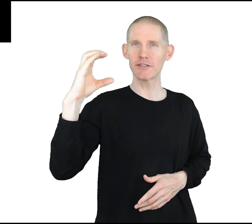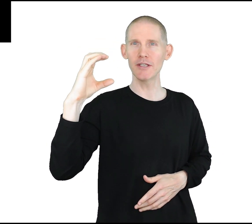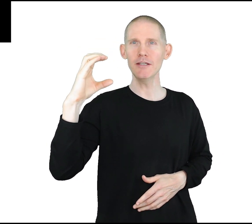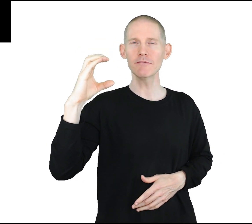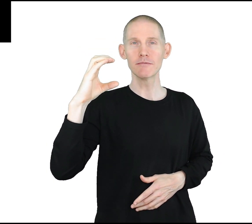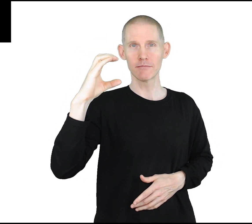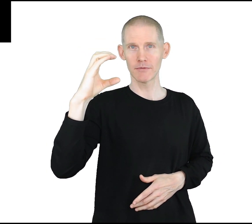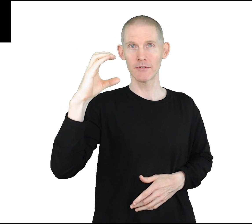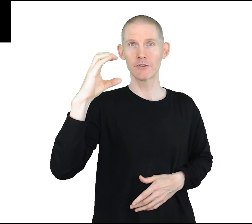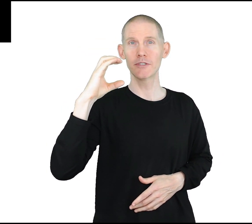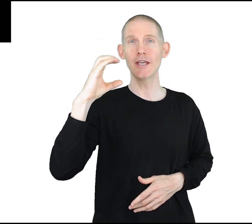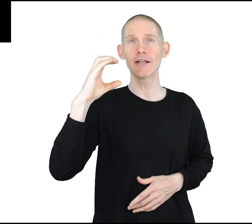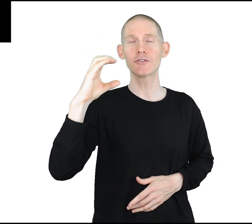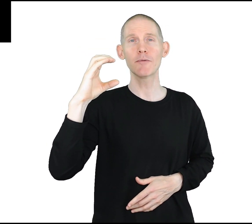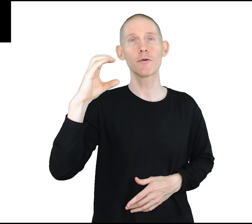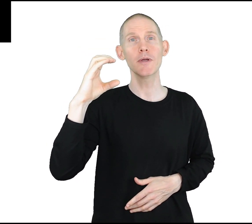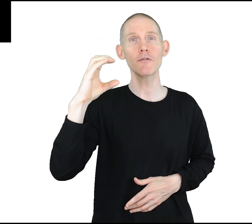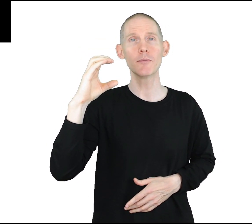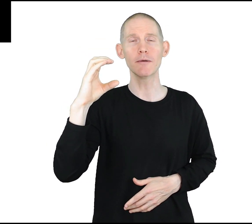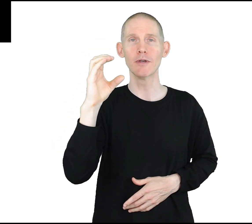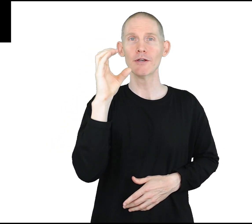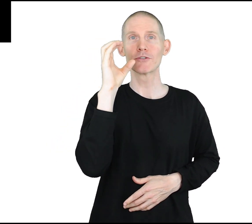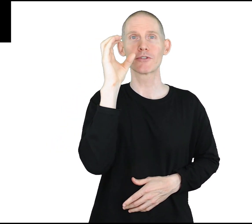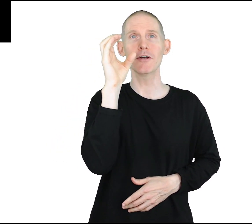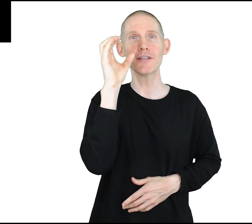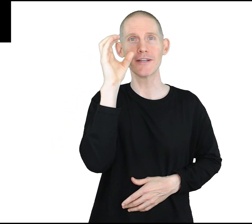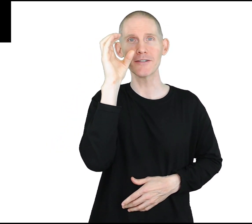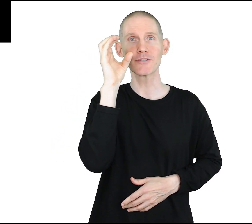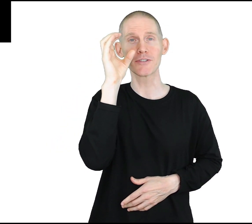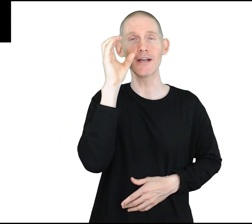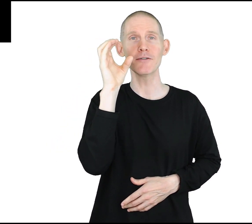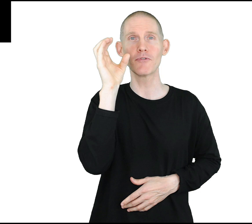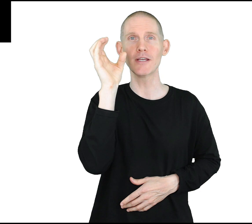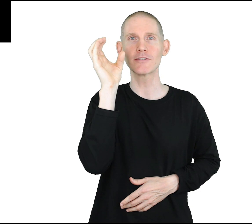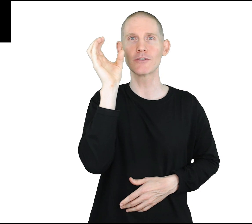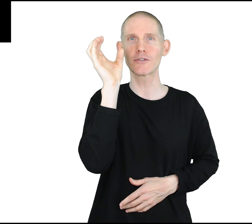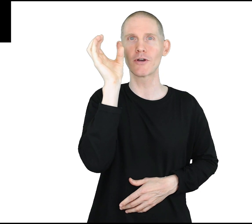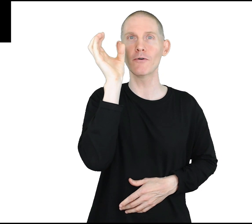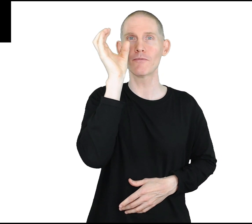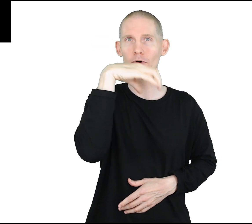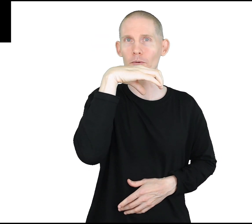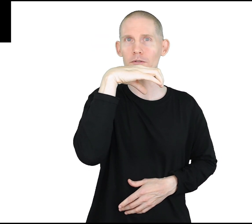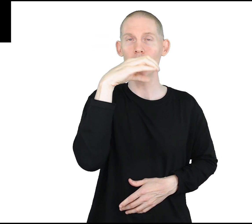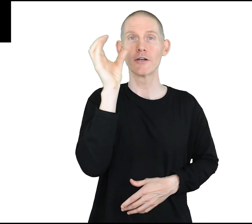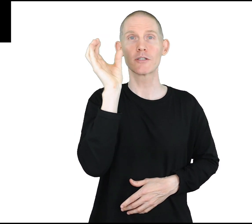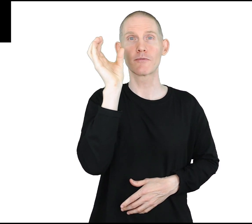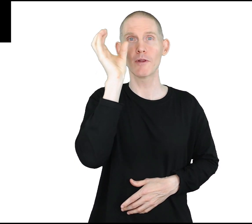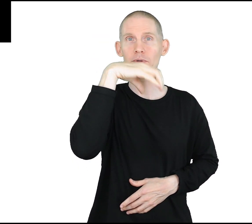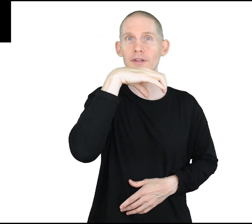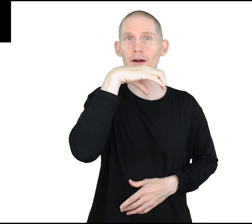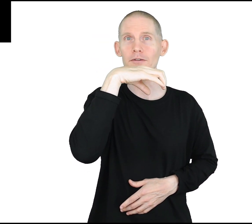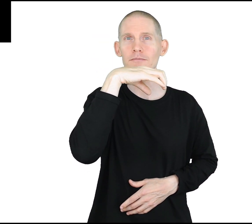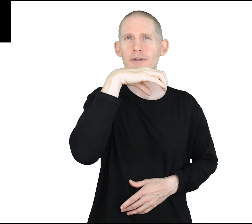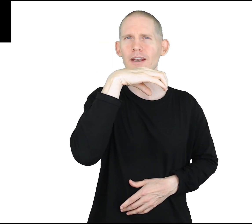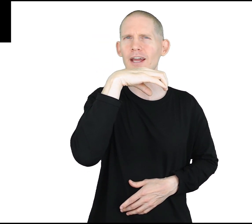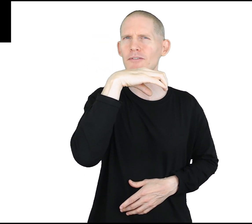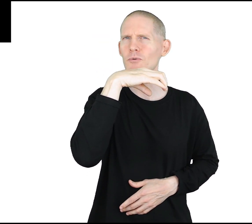C hand shape from the alphabet. Start here at the side of your face. Just go forward. Just flip it down and have a